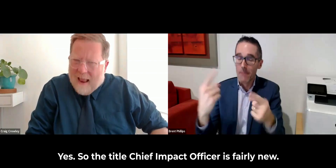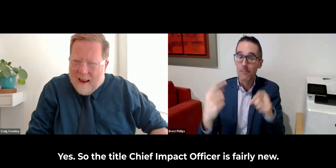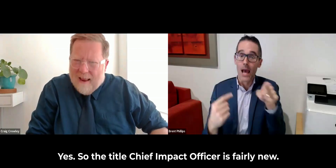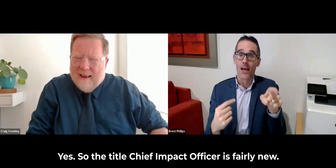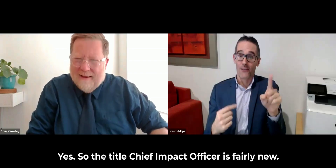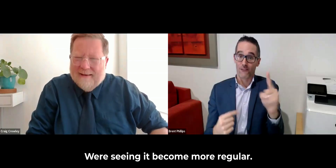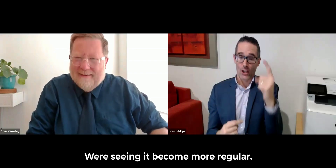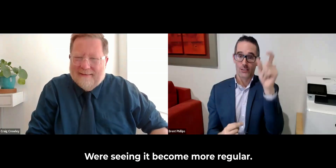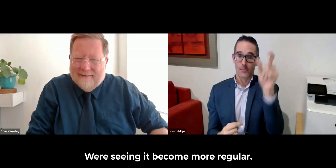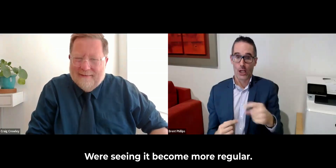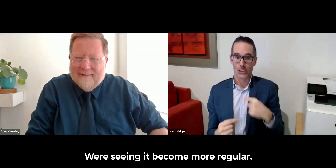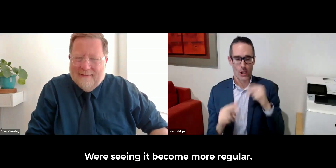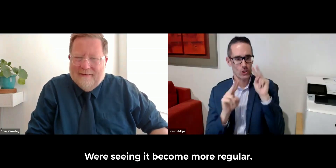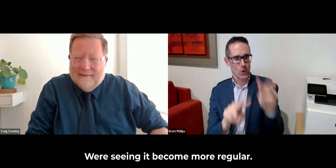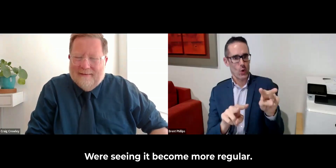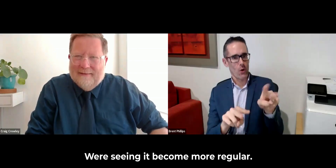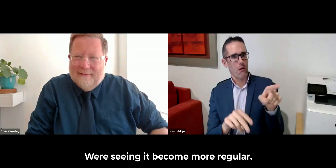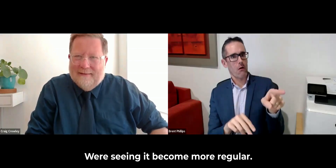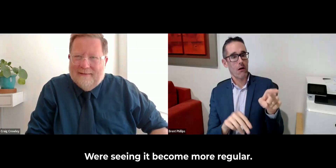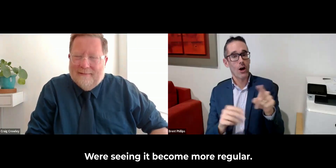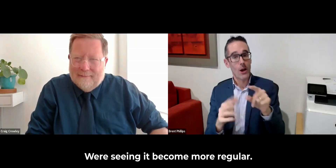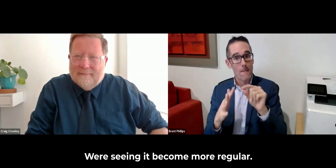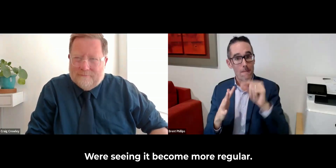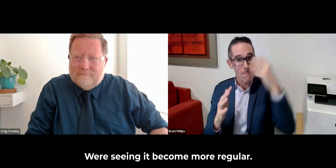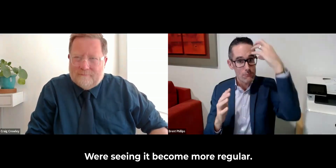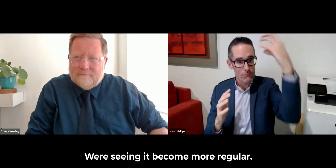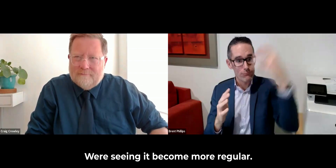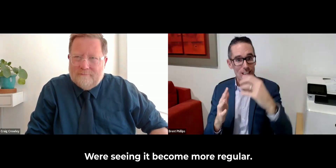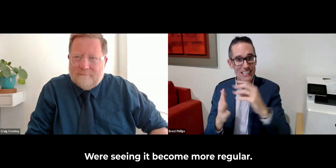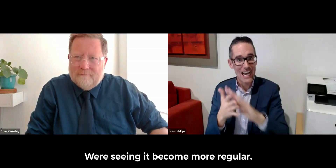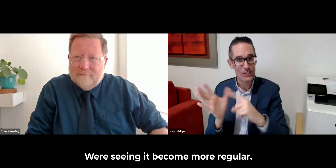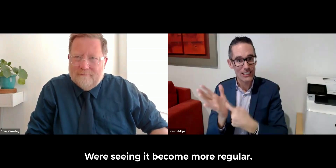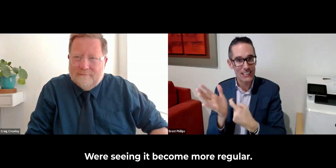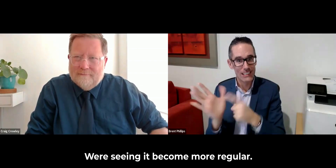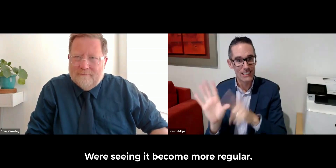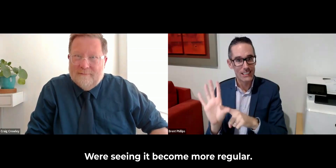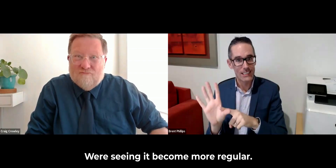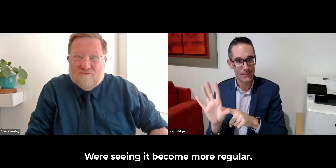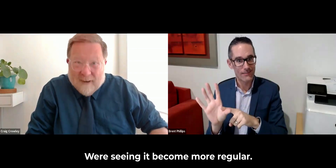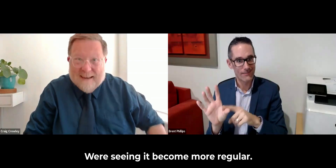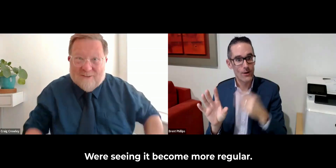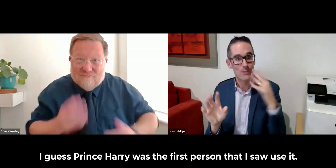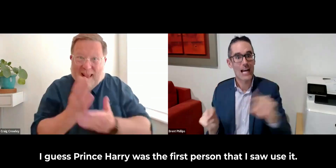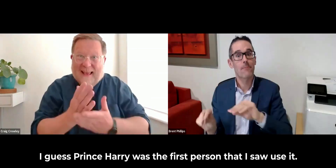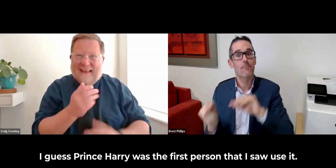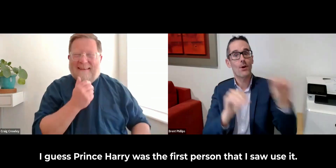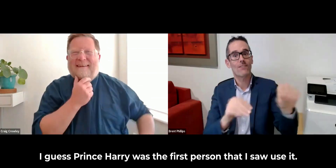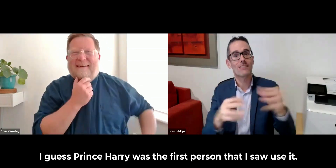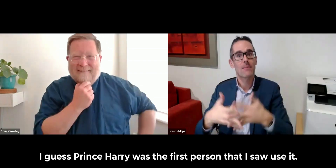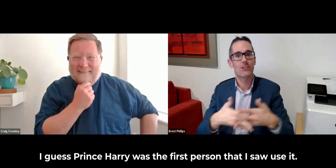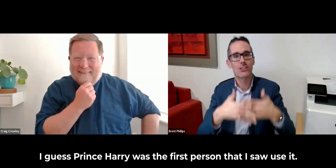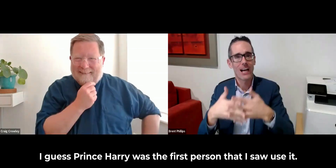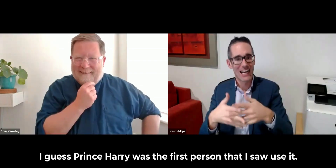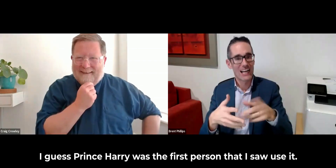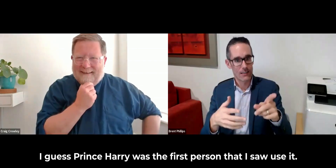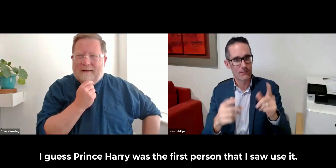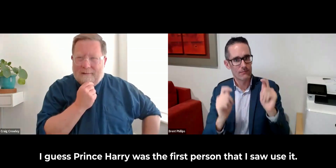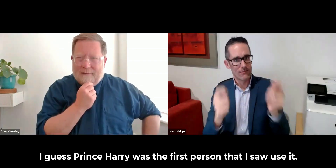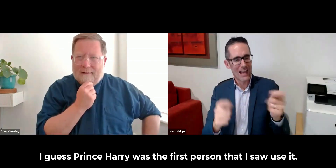new. We're seeing it become more regular. I guess Prince Harry was the first person that I